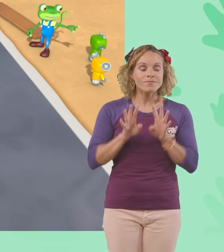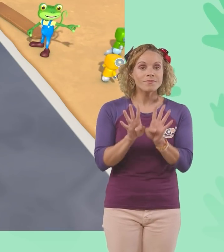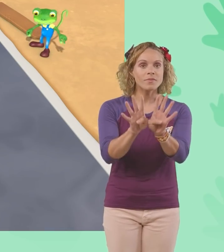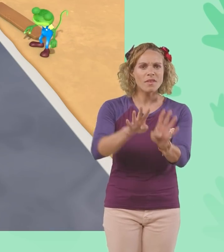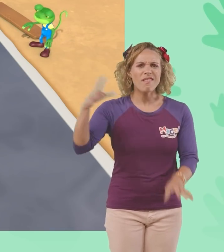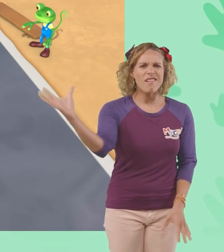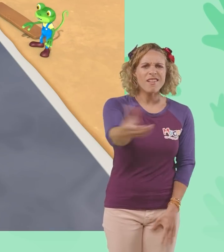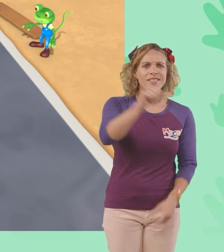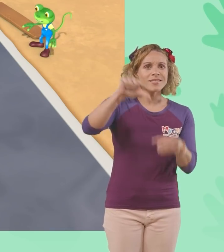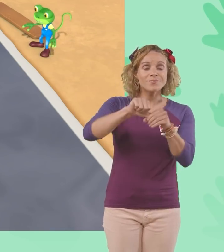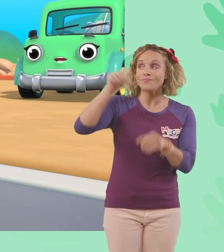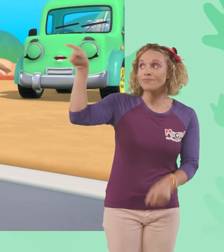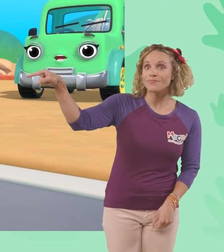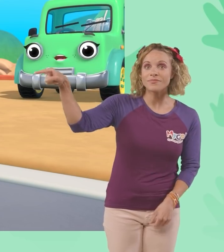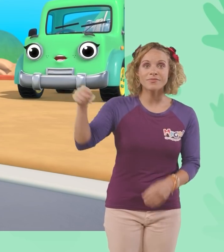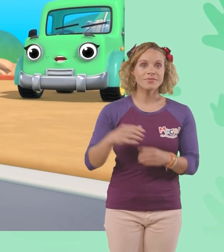Mechanicals, fetch the spare fuel.